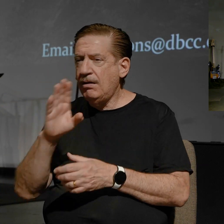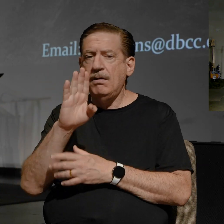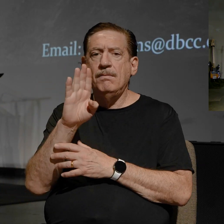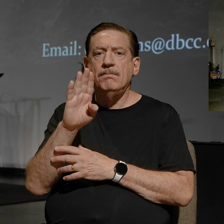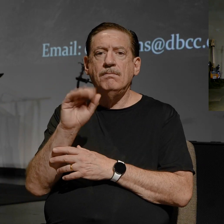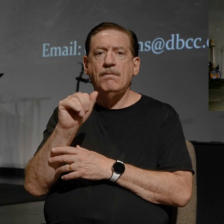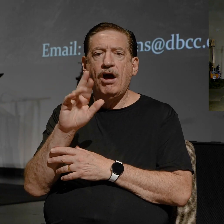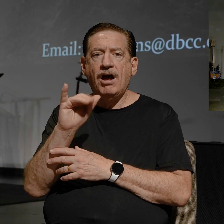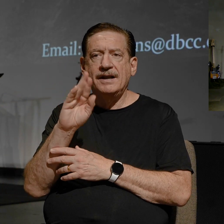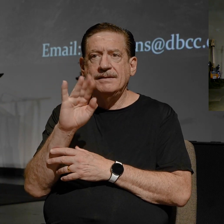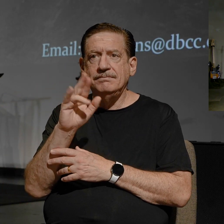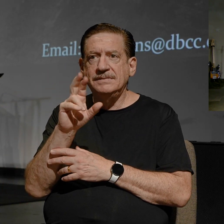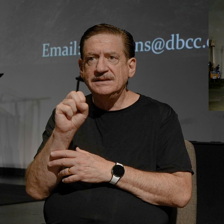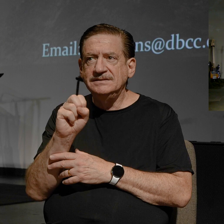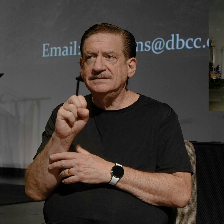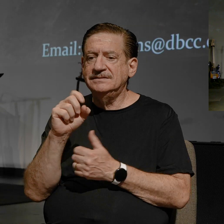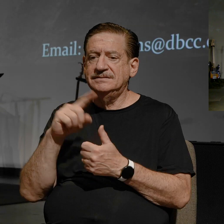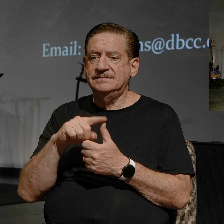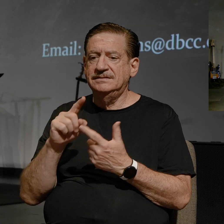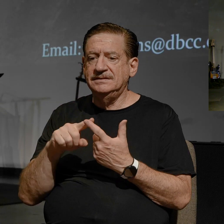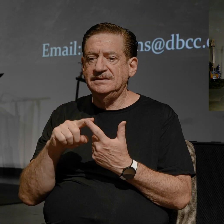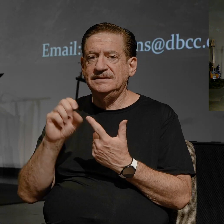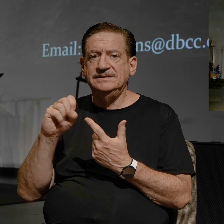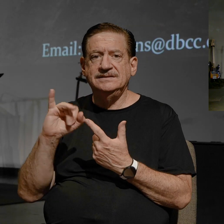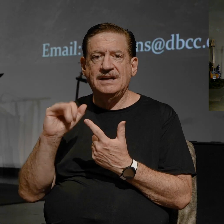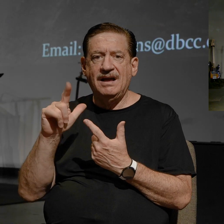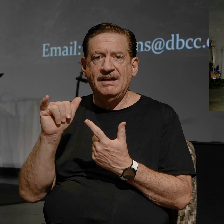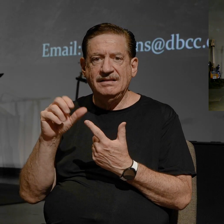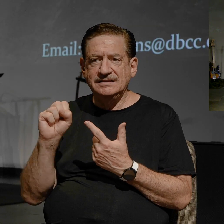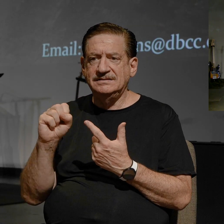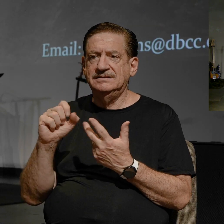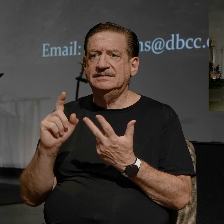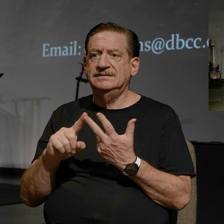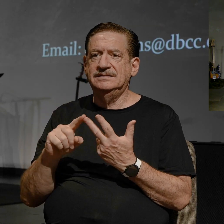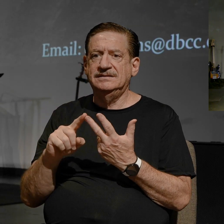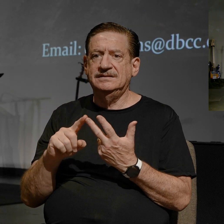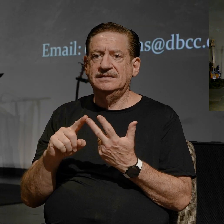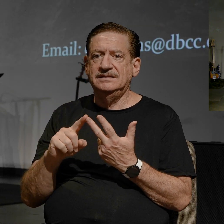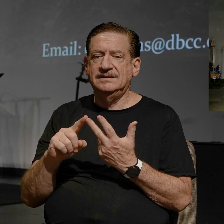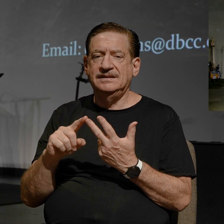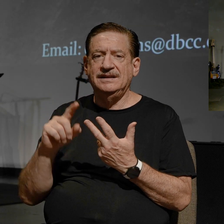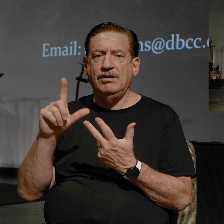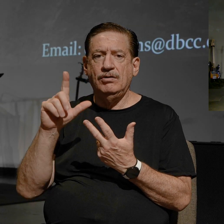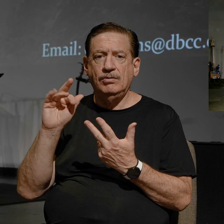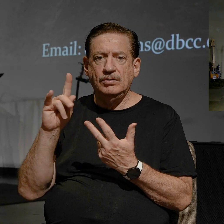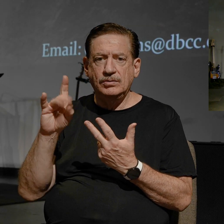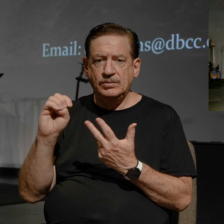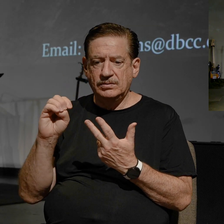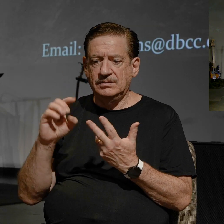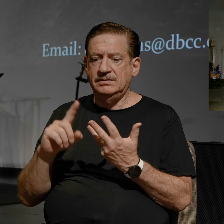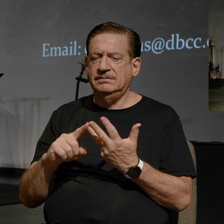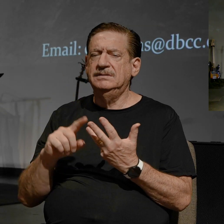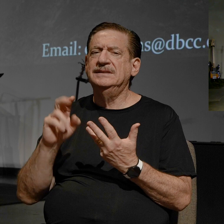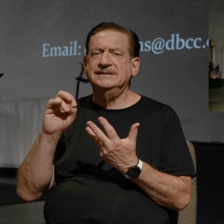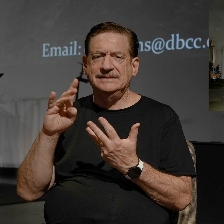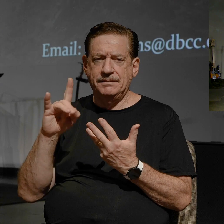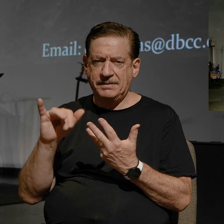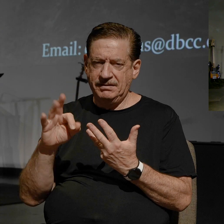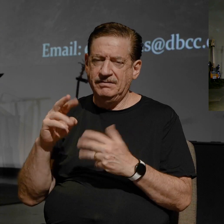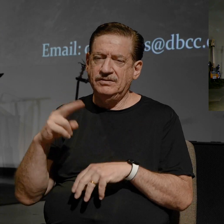Barnabas, Silas, Luke, Timothy, of course, countless